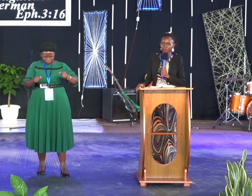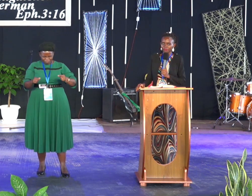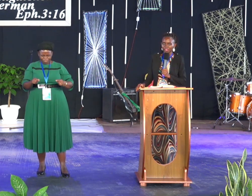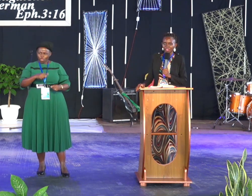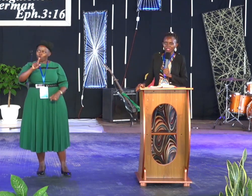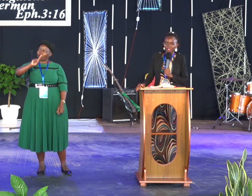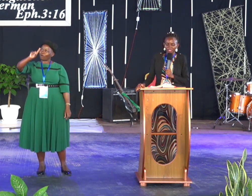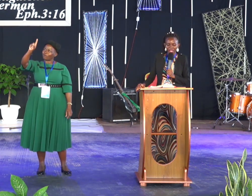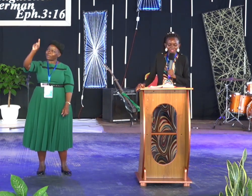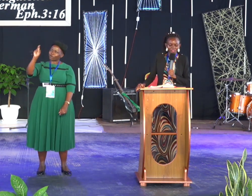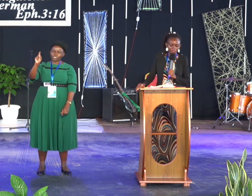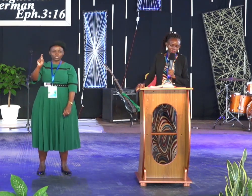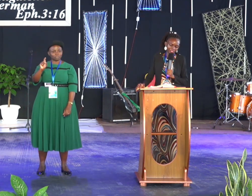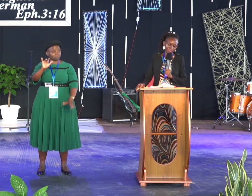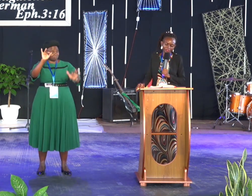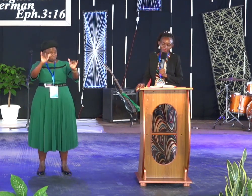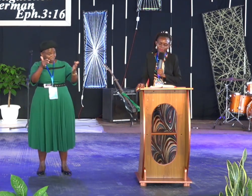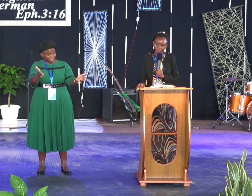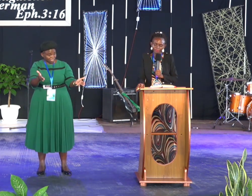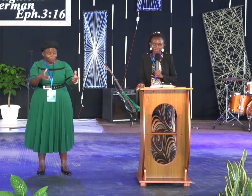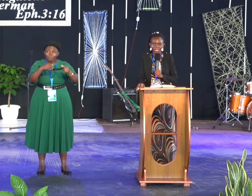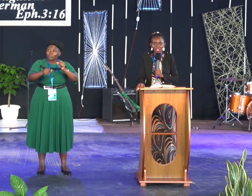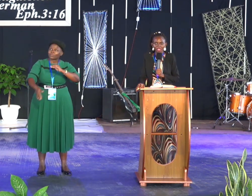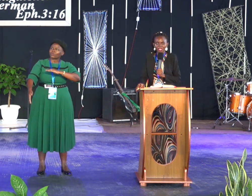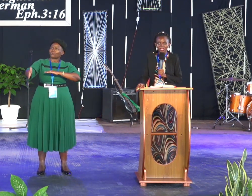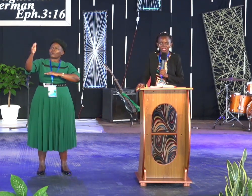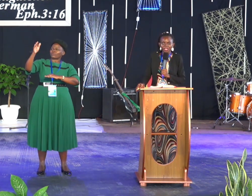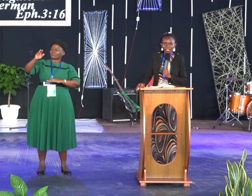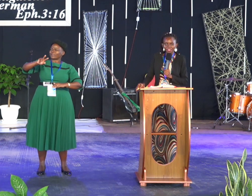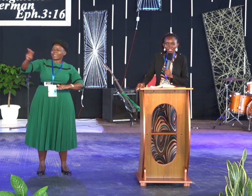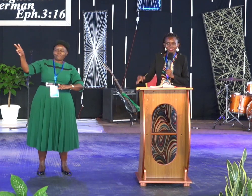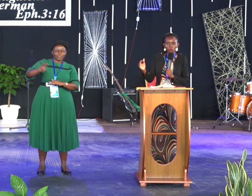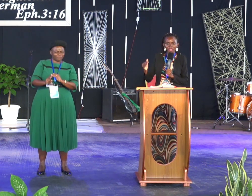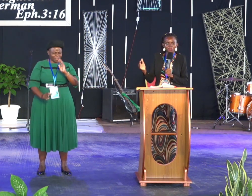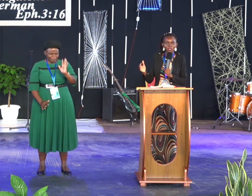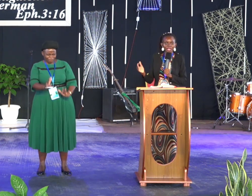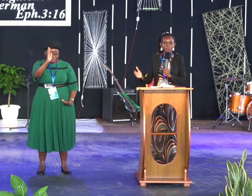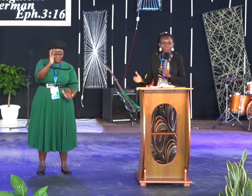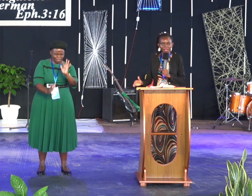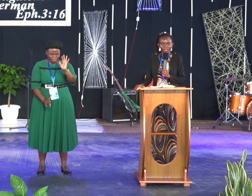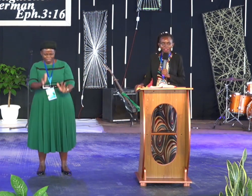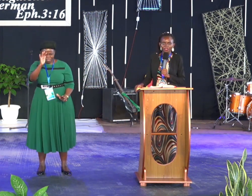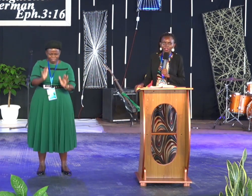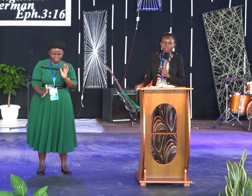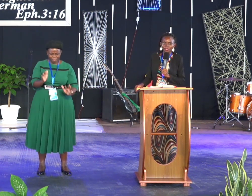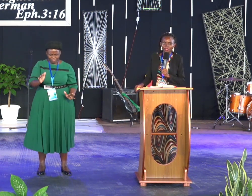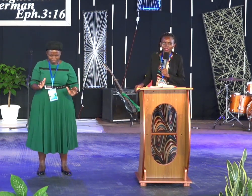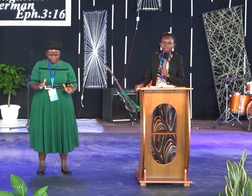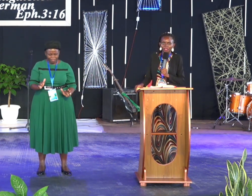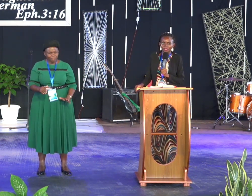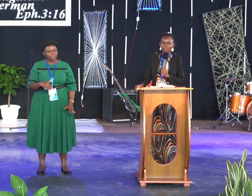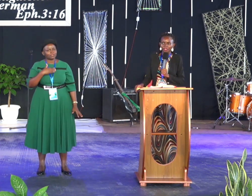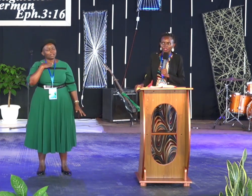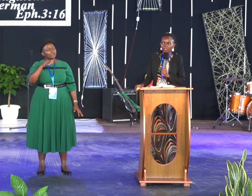Abuziza kibuzo yakirekawo. He asked a question. Ekigambo kya Katonda simuliro. Isn't the word of God like fire? Njagaluze